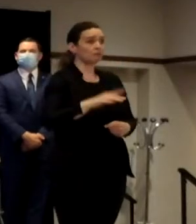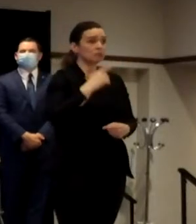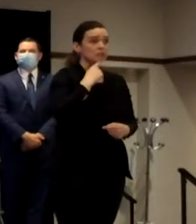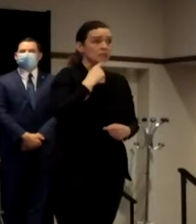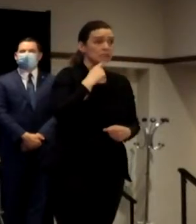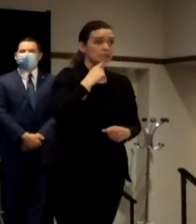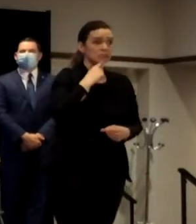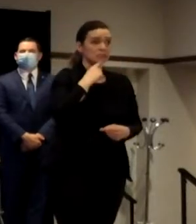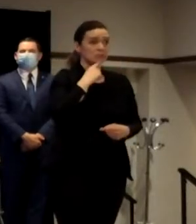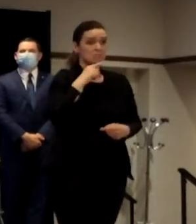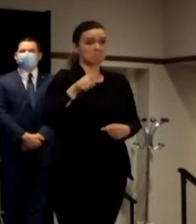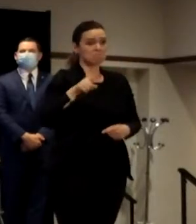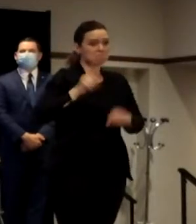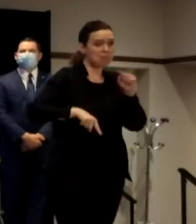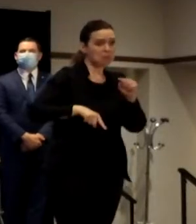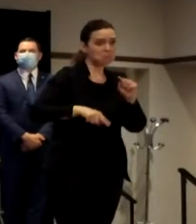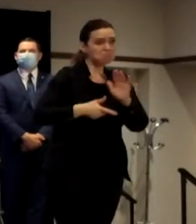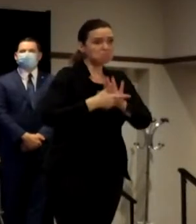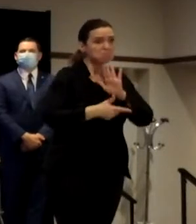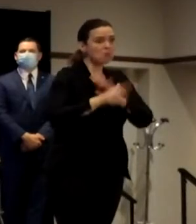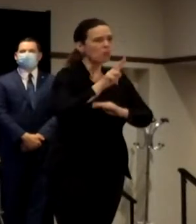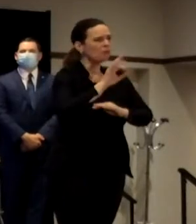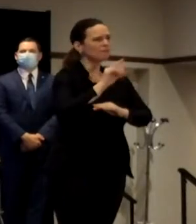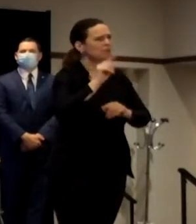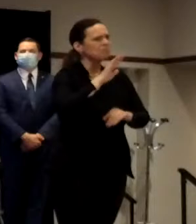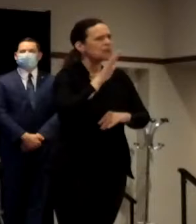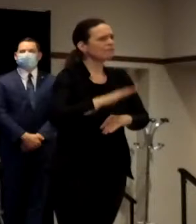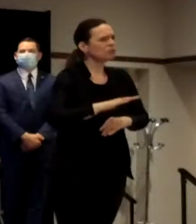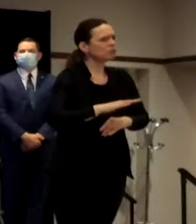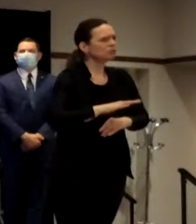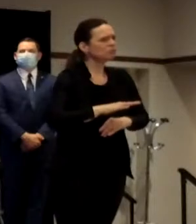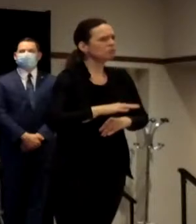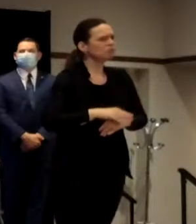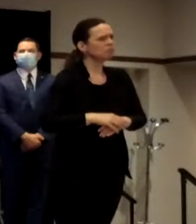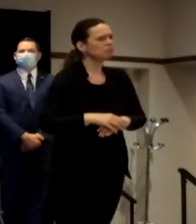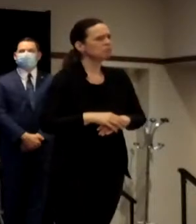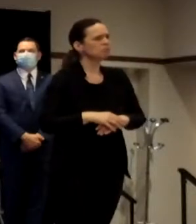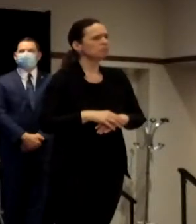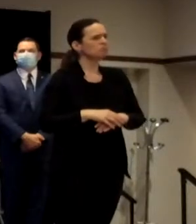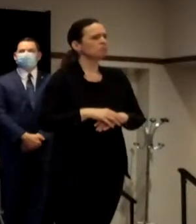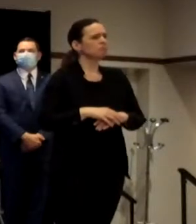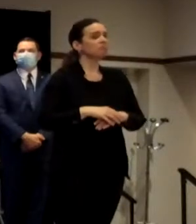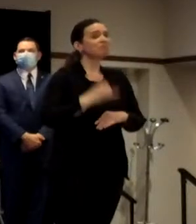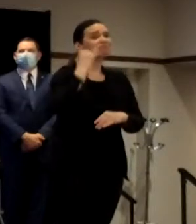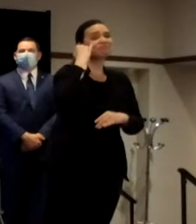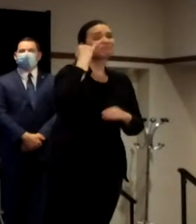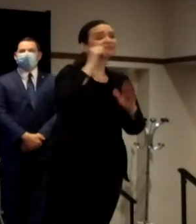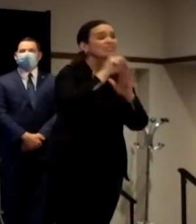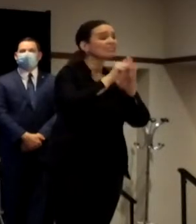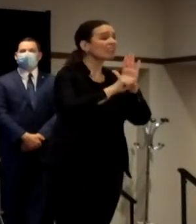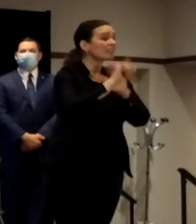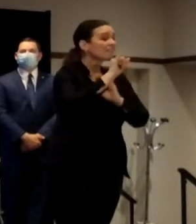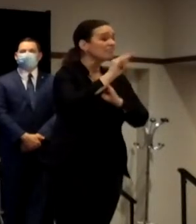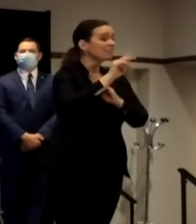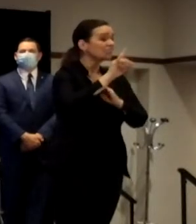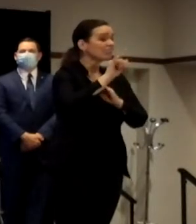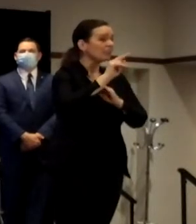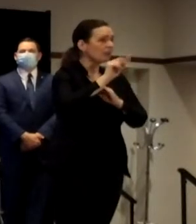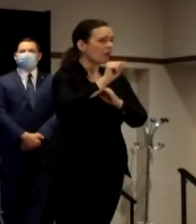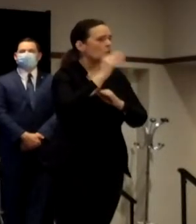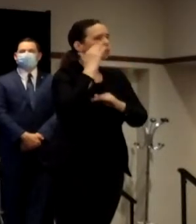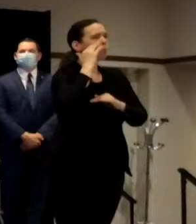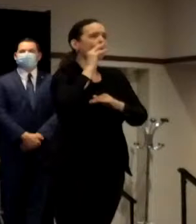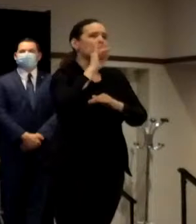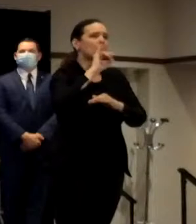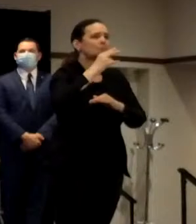multiple, like, for example, if you see in the state of Indiana, I think they have implemented it. I think Michigan also has that, some of it. There